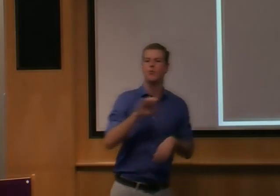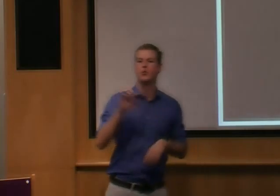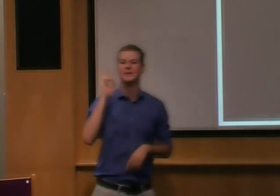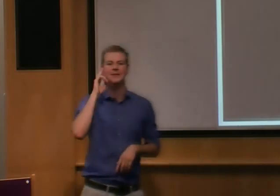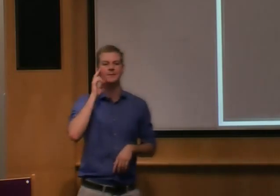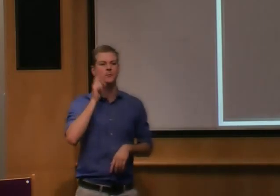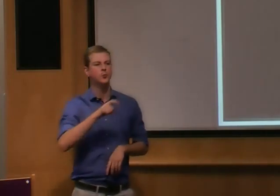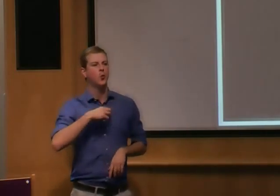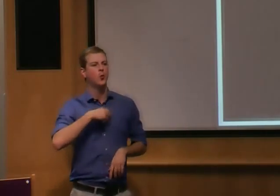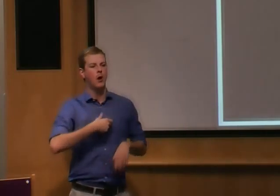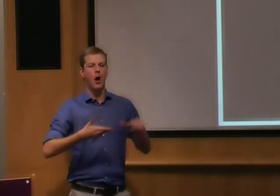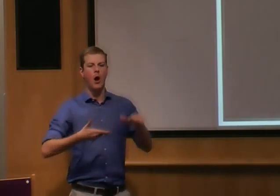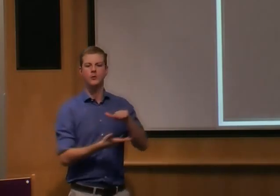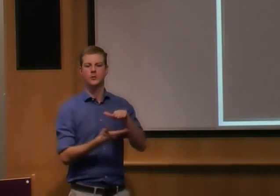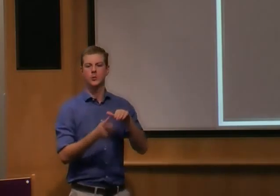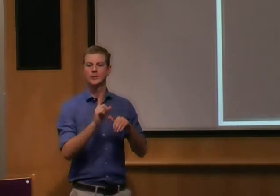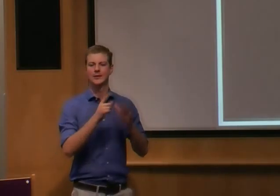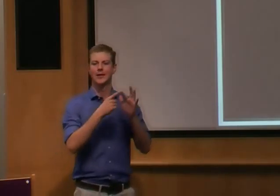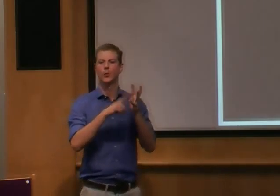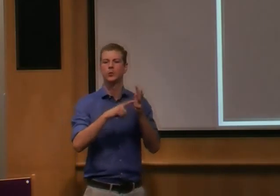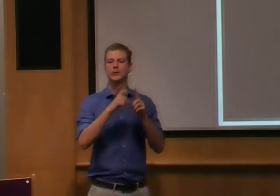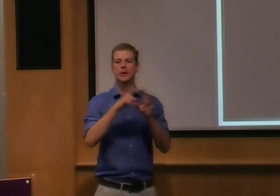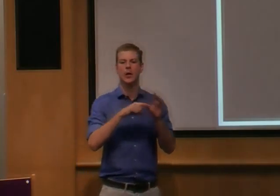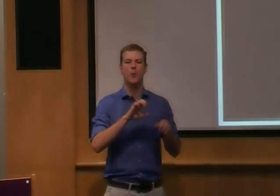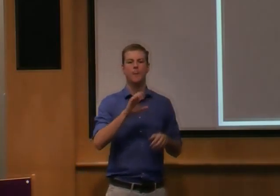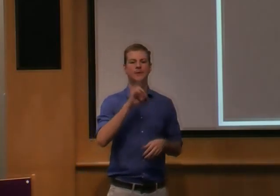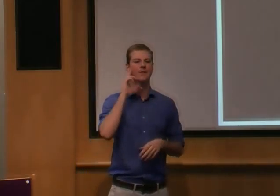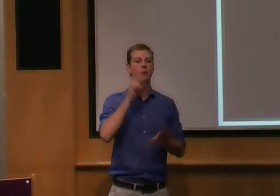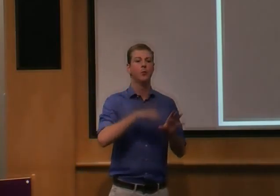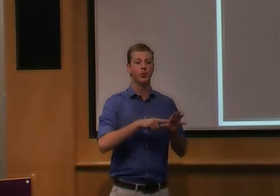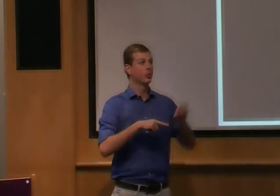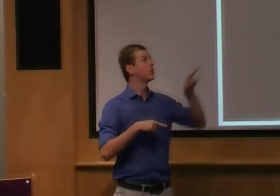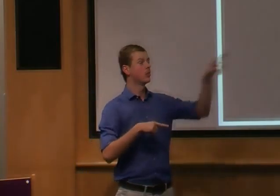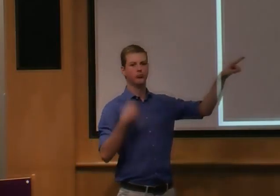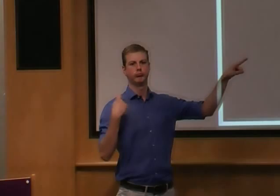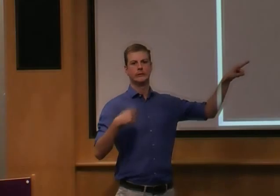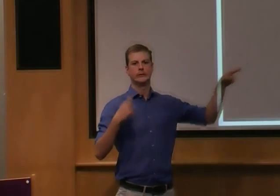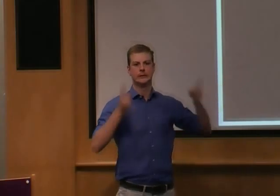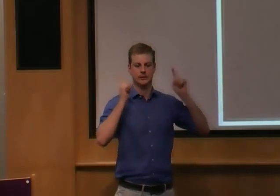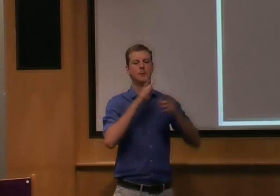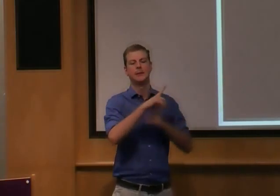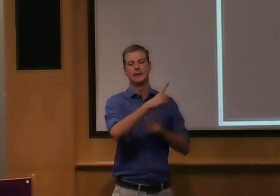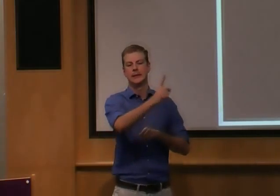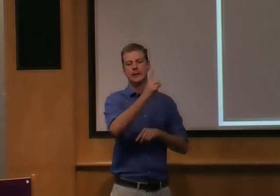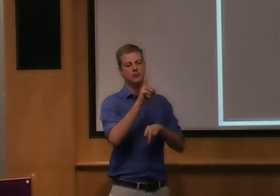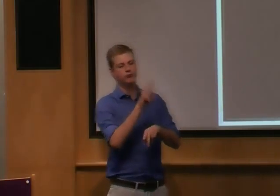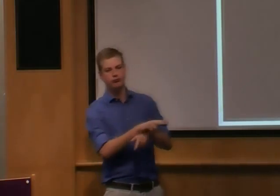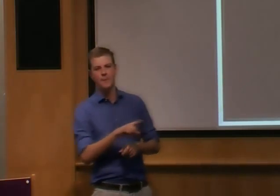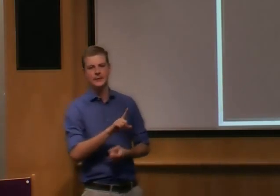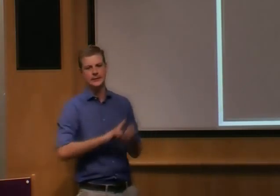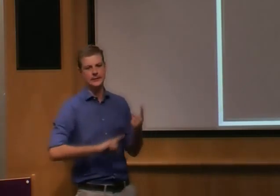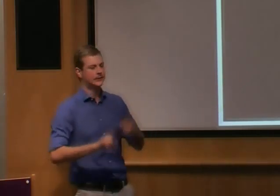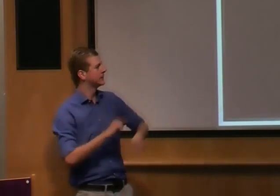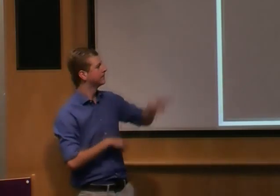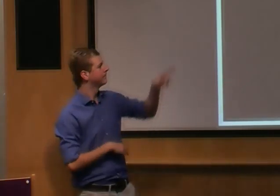At this time, the European Deaf Student Union was under the EUDY, the European Union of the Deaf Youth. Basically, they